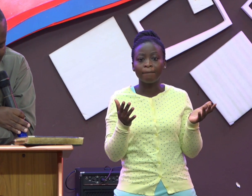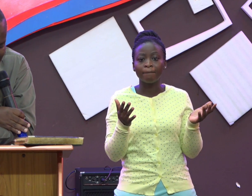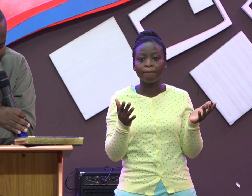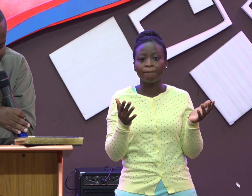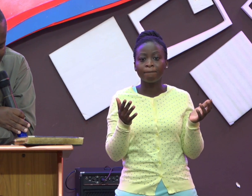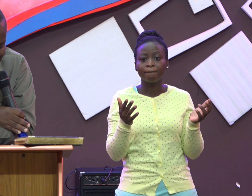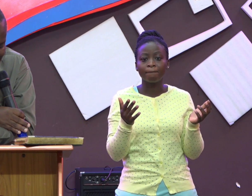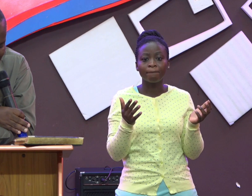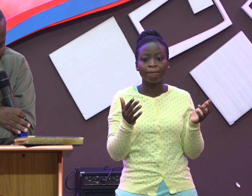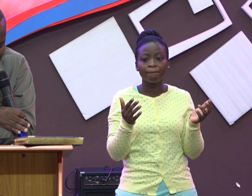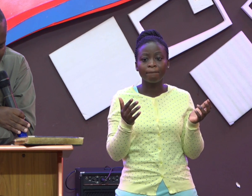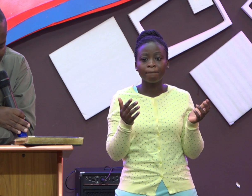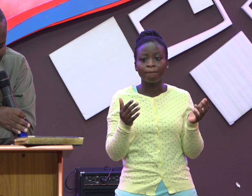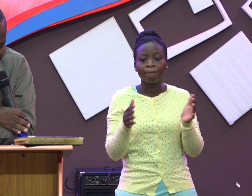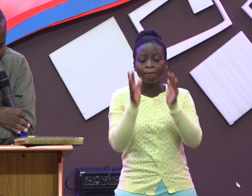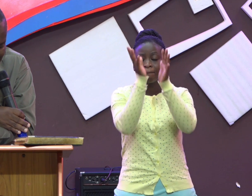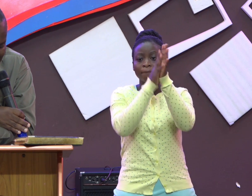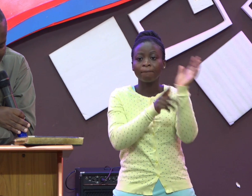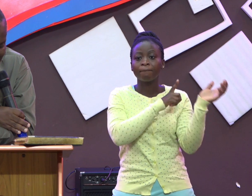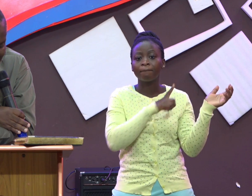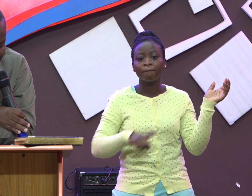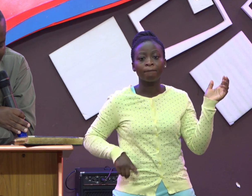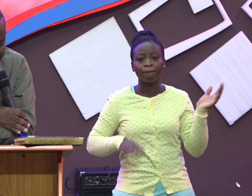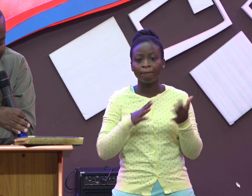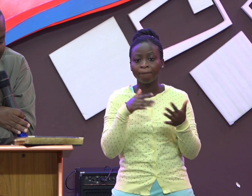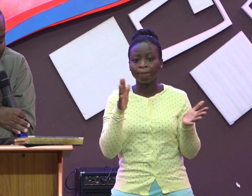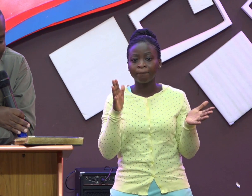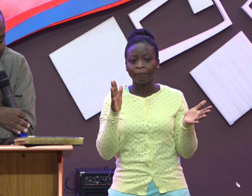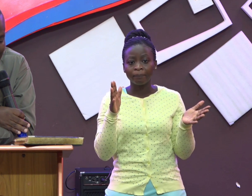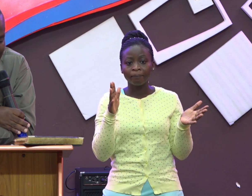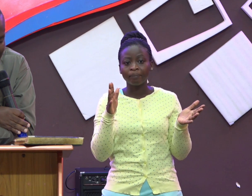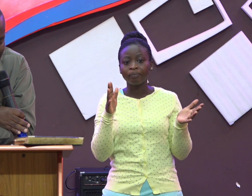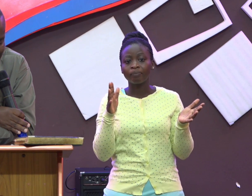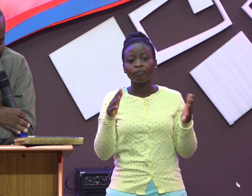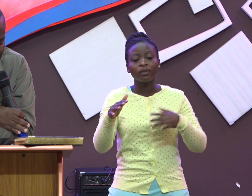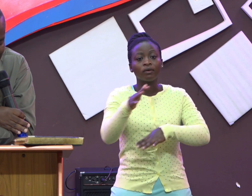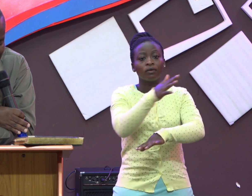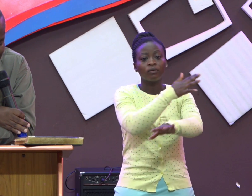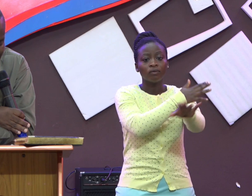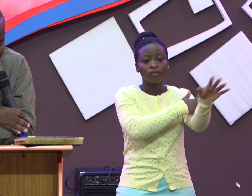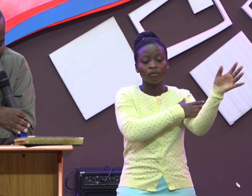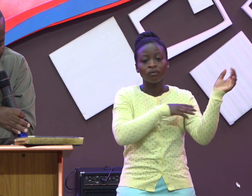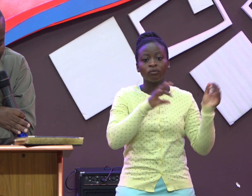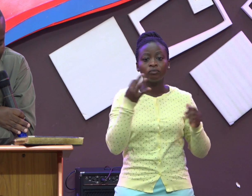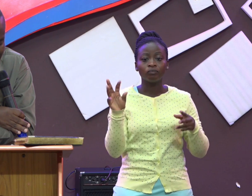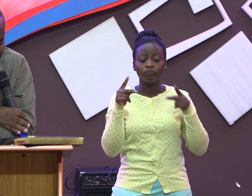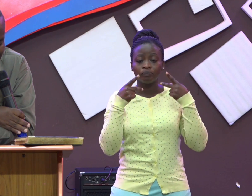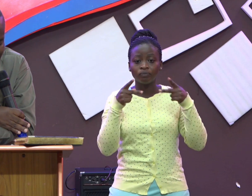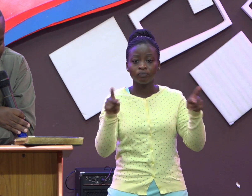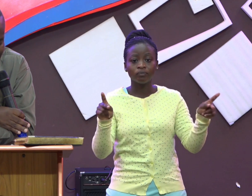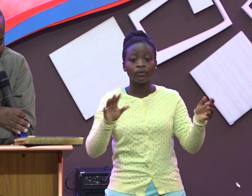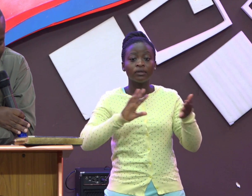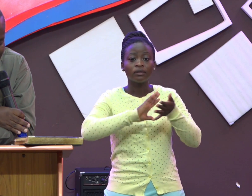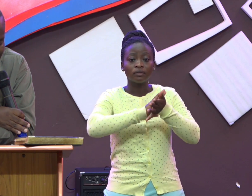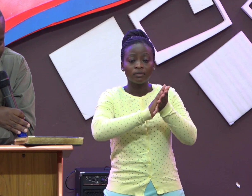Verse 16 which says. Mukama agulumizibwe nnyo. Praise the Lord. Nti naye Katonda w'emirembe. That the God of peace. Abatukulize